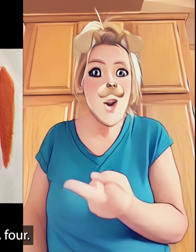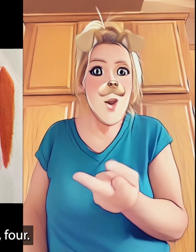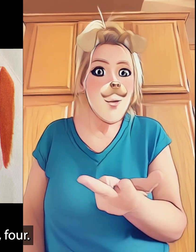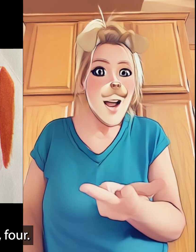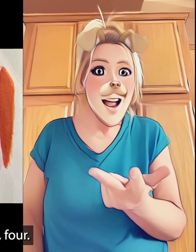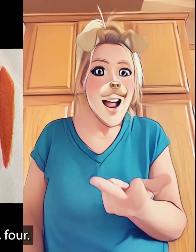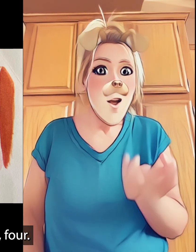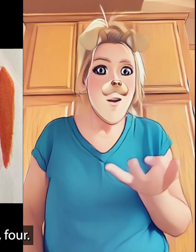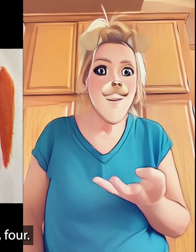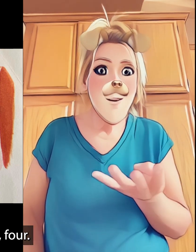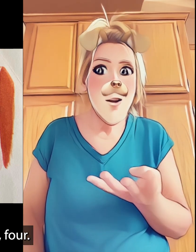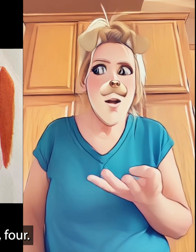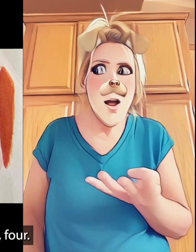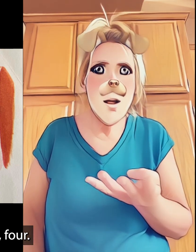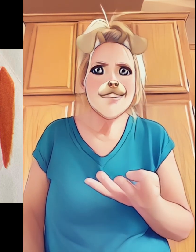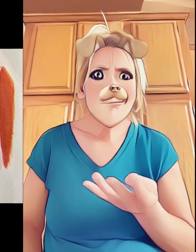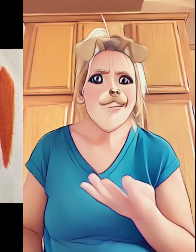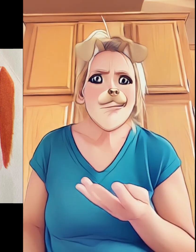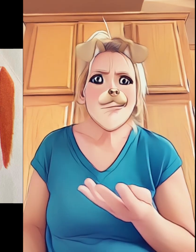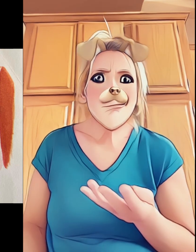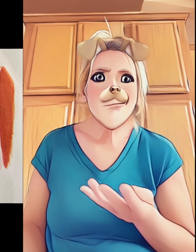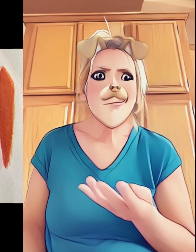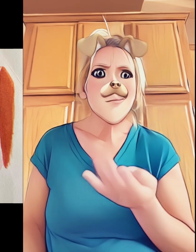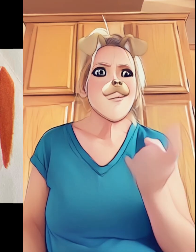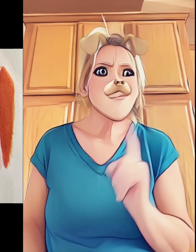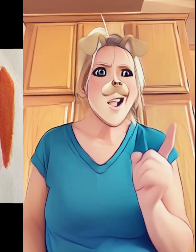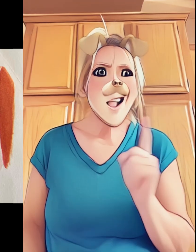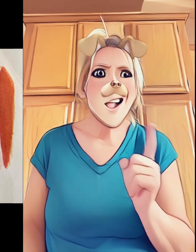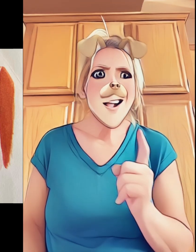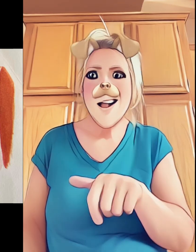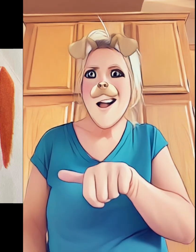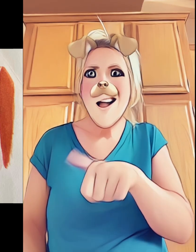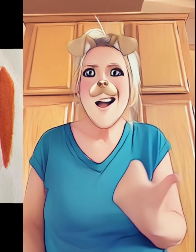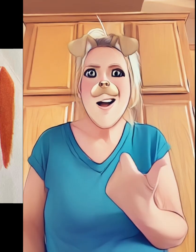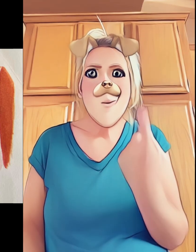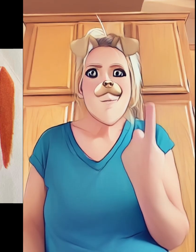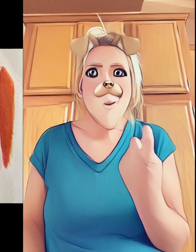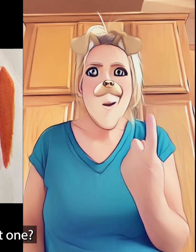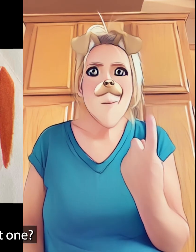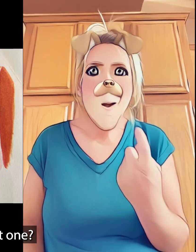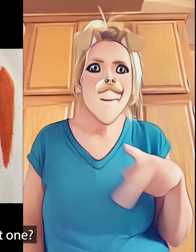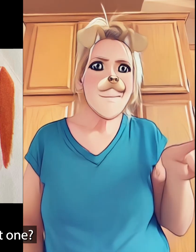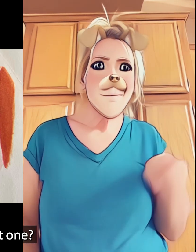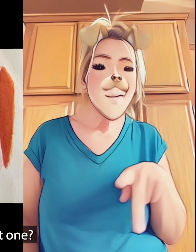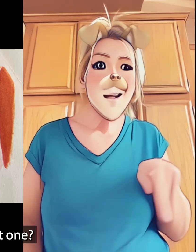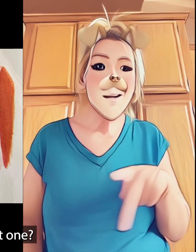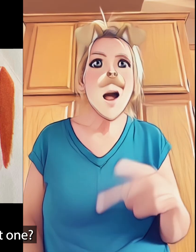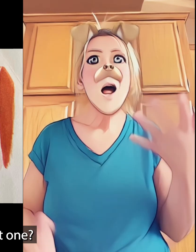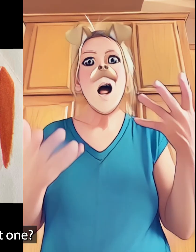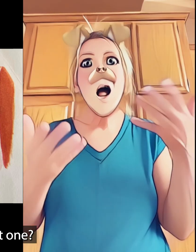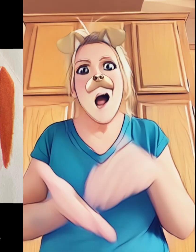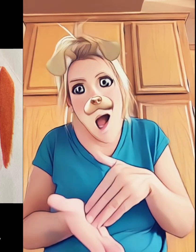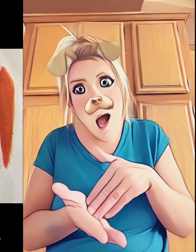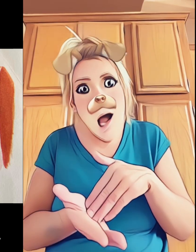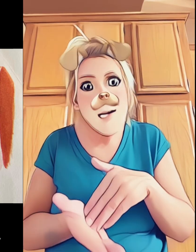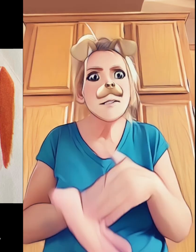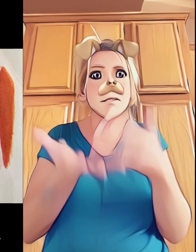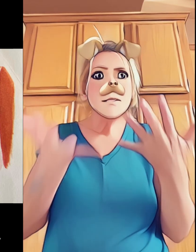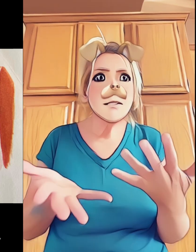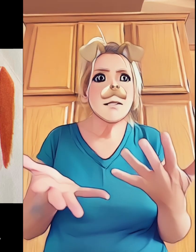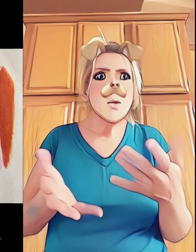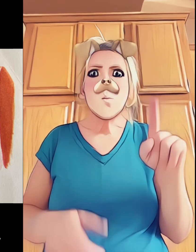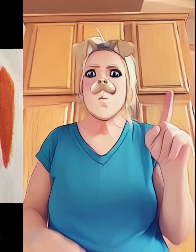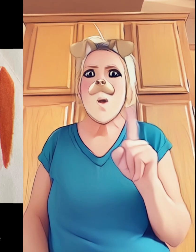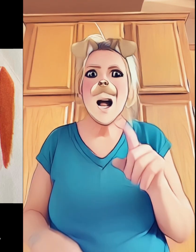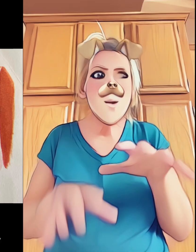2, 3, 4. Oh no! Where's the last one? Not